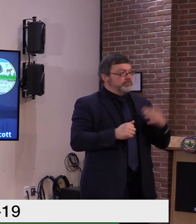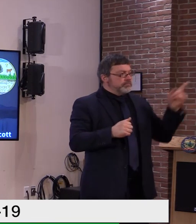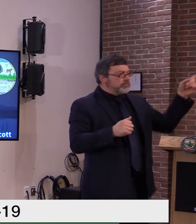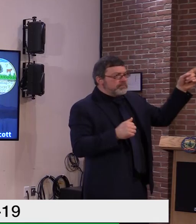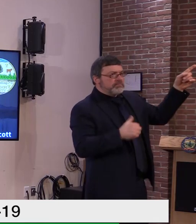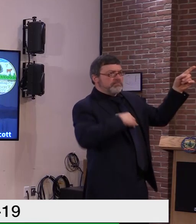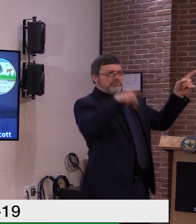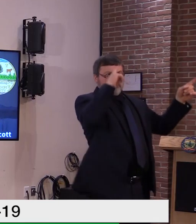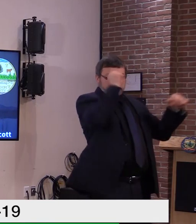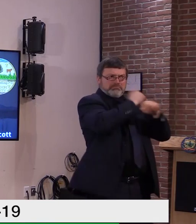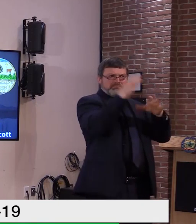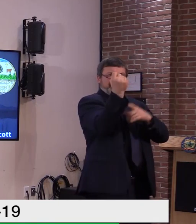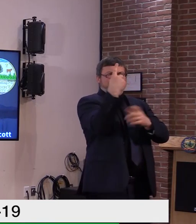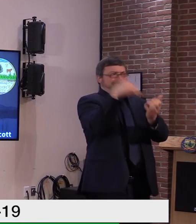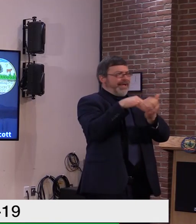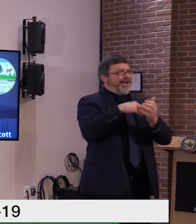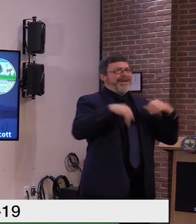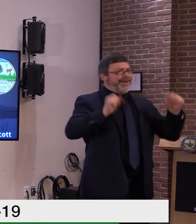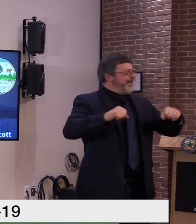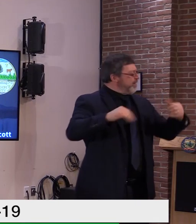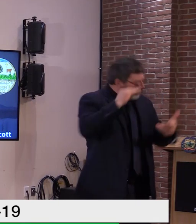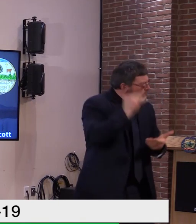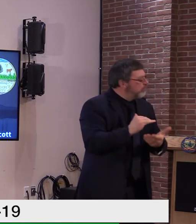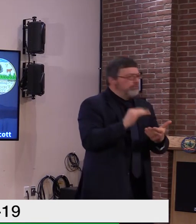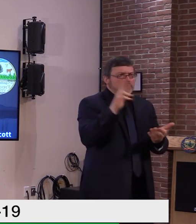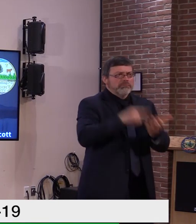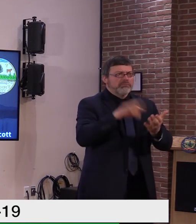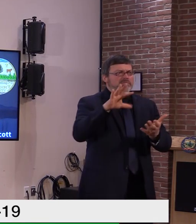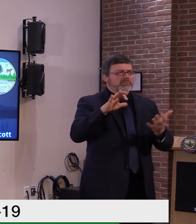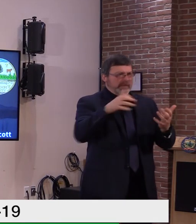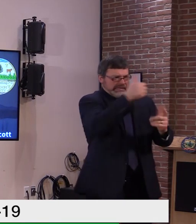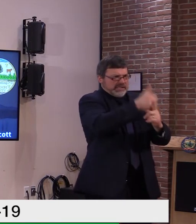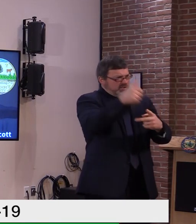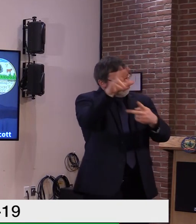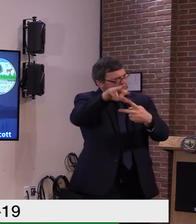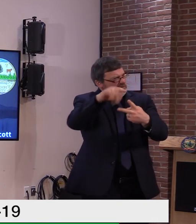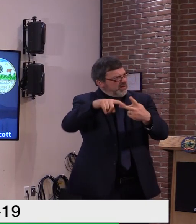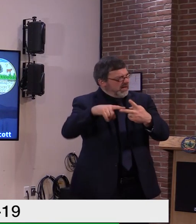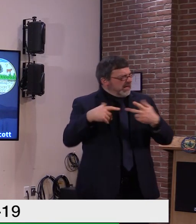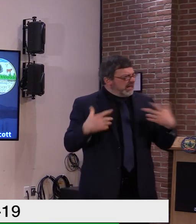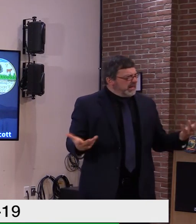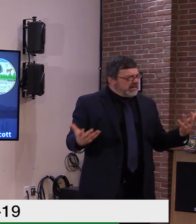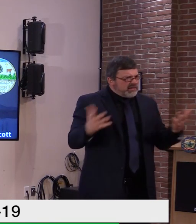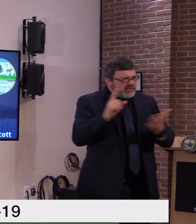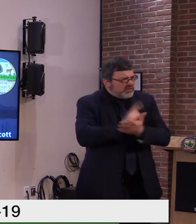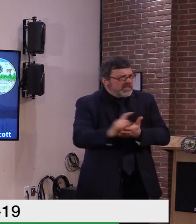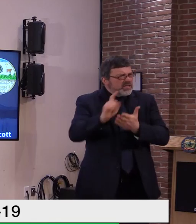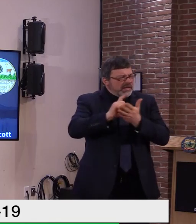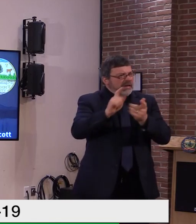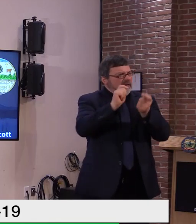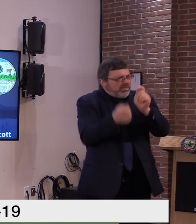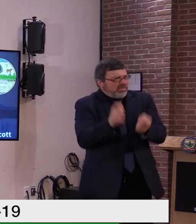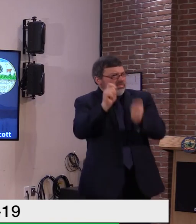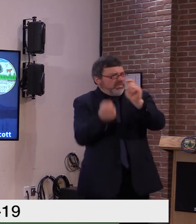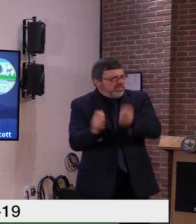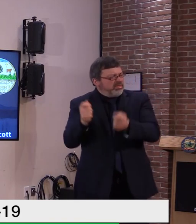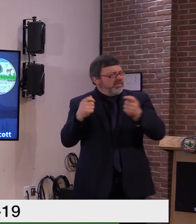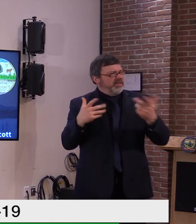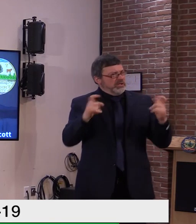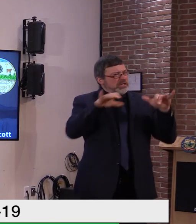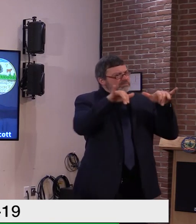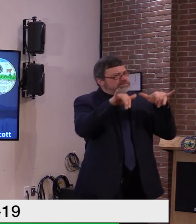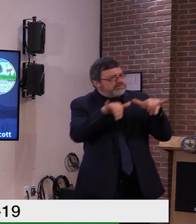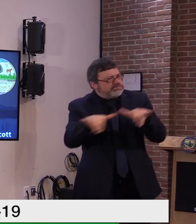getting, and then you get cut, you know, from 1 week to the next. It really, you need